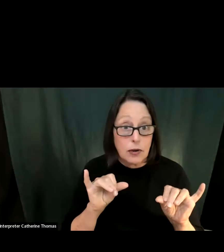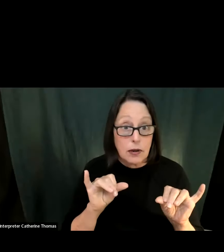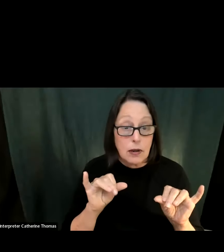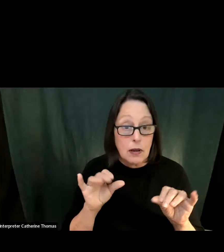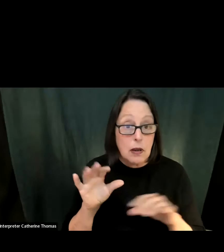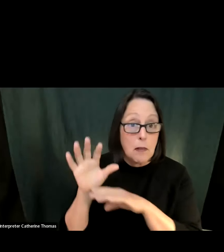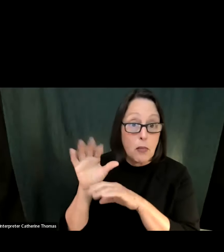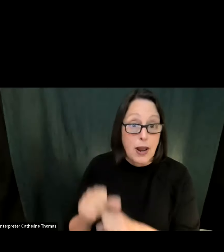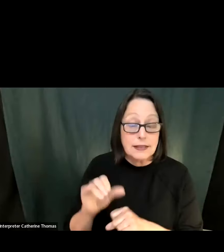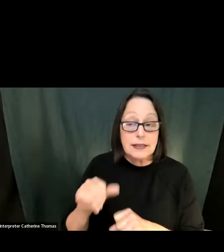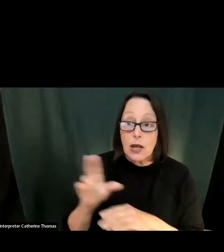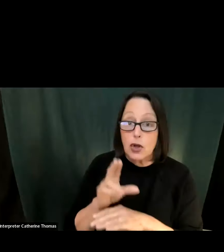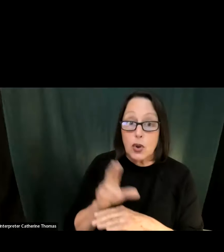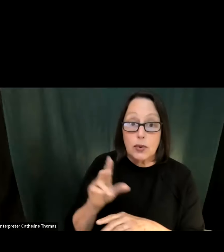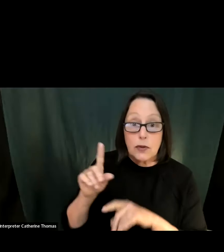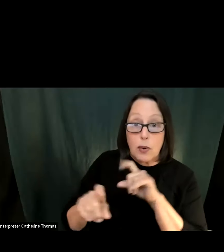in the text.